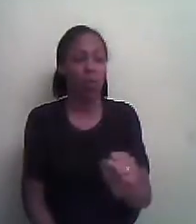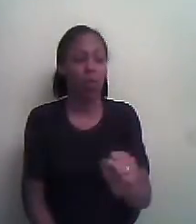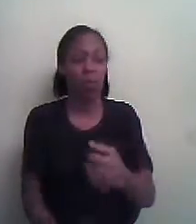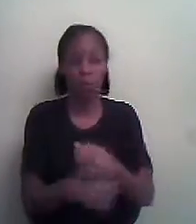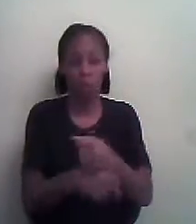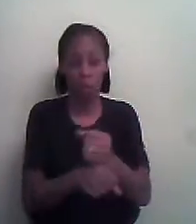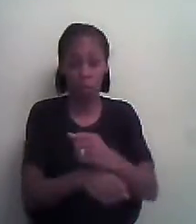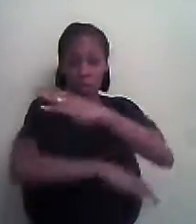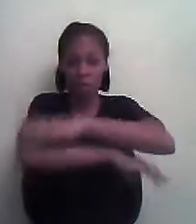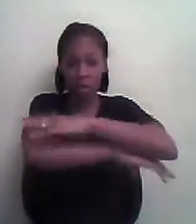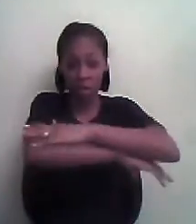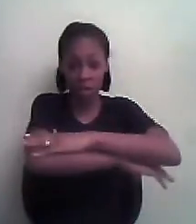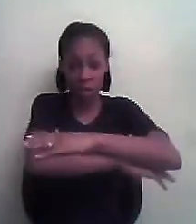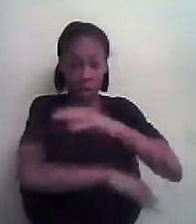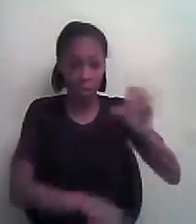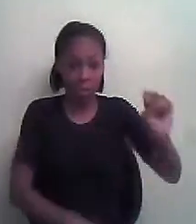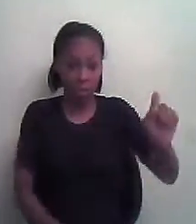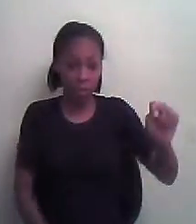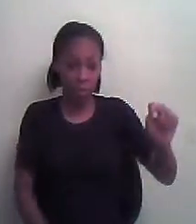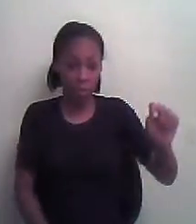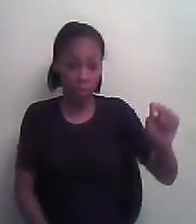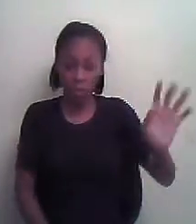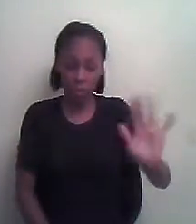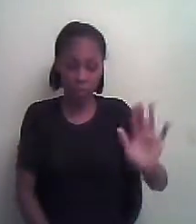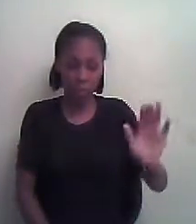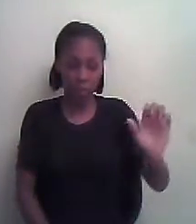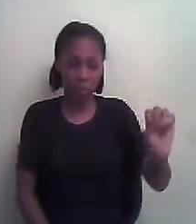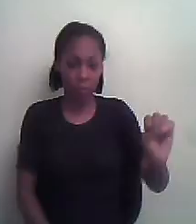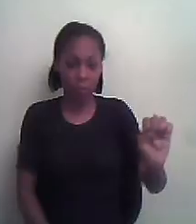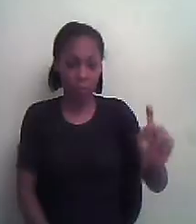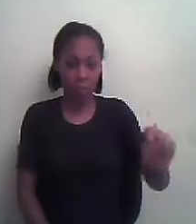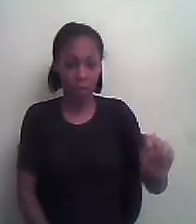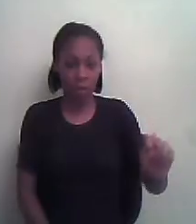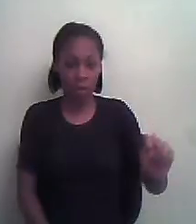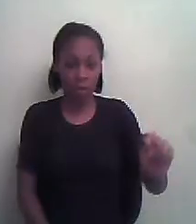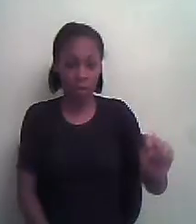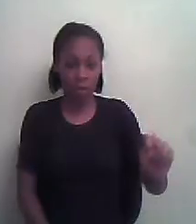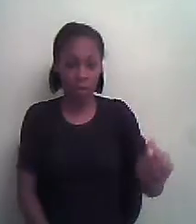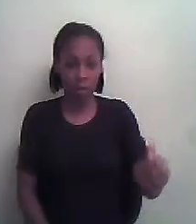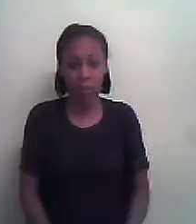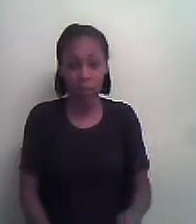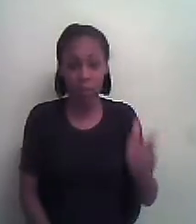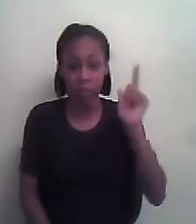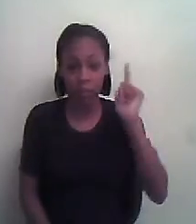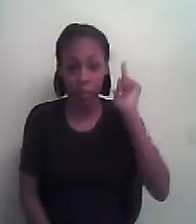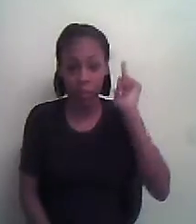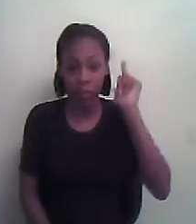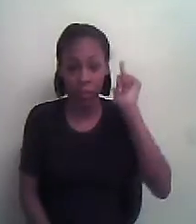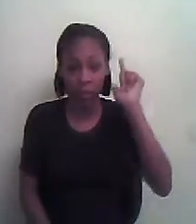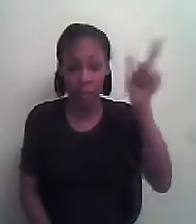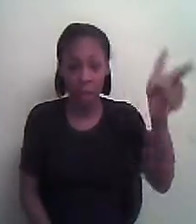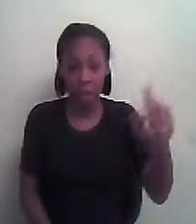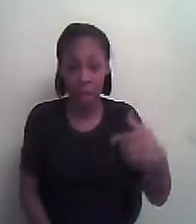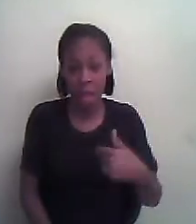Later on in life, I did inherit other pieces from members of the family, such as a grandfather clock from